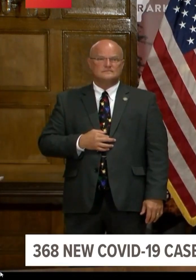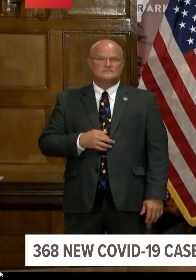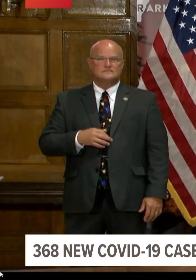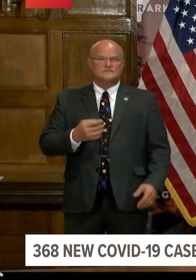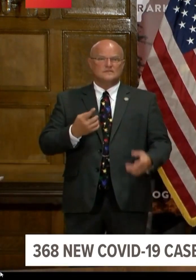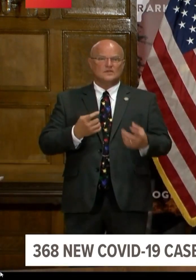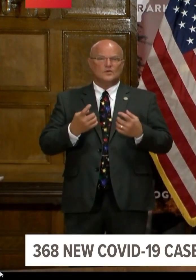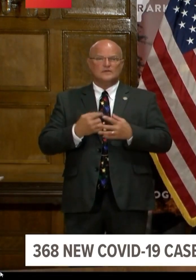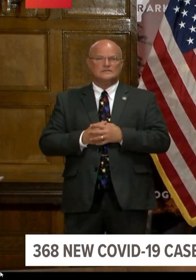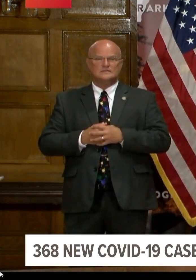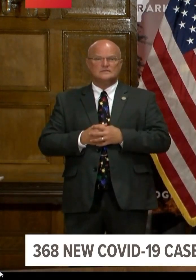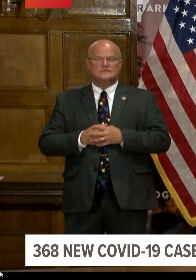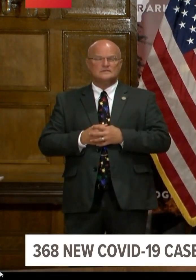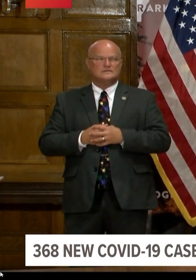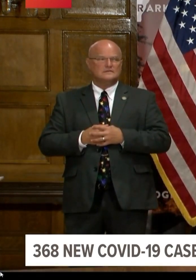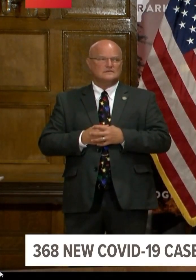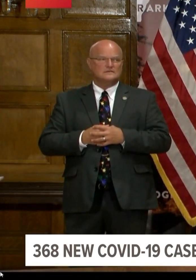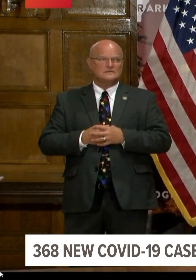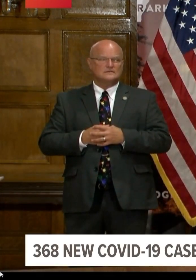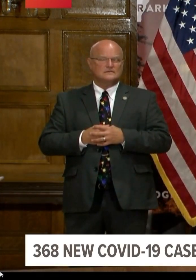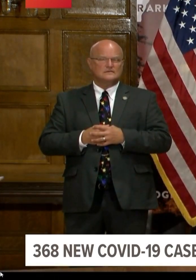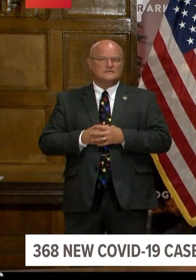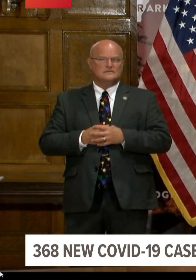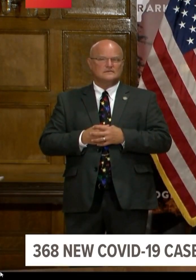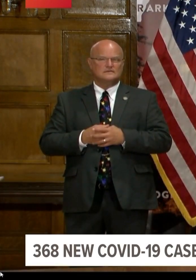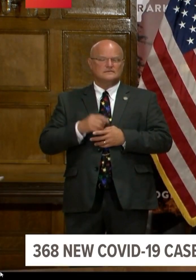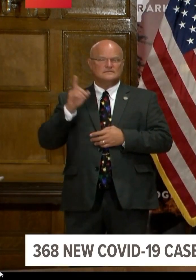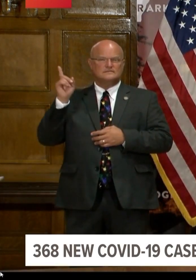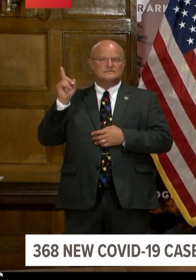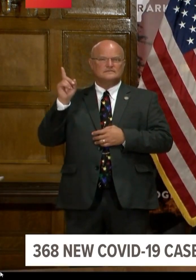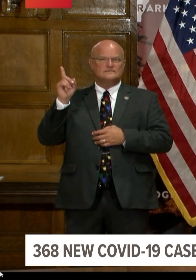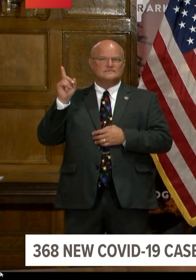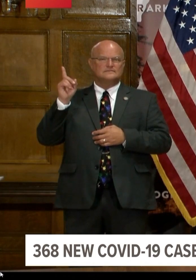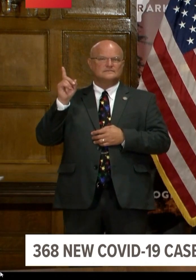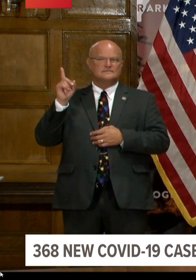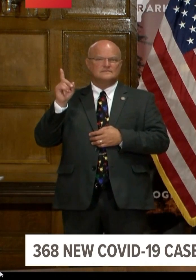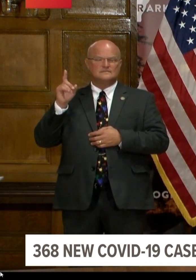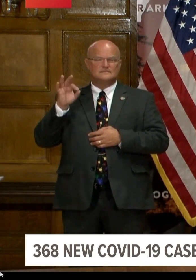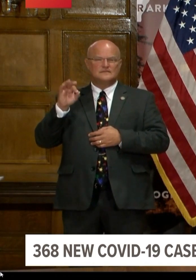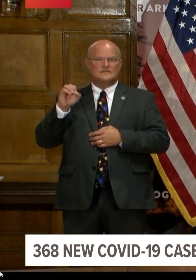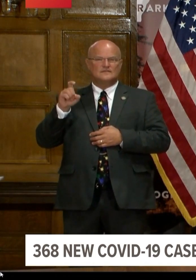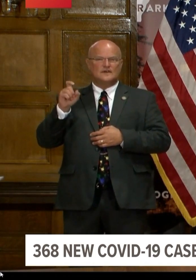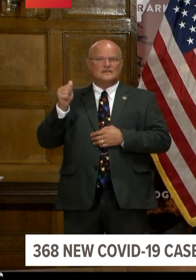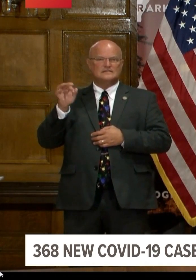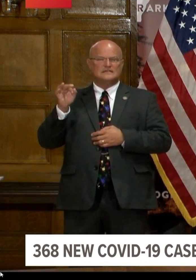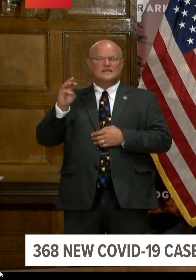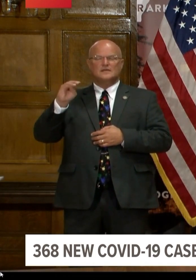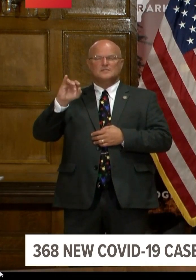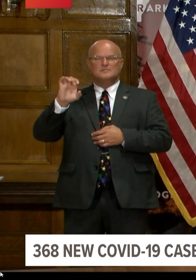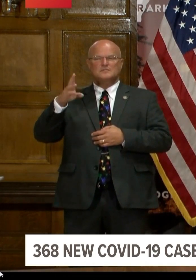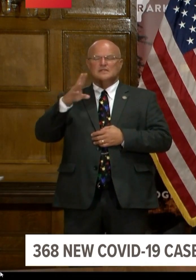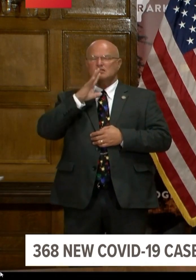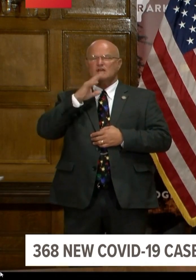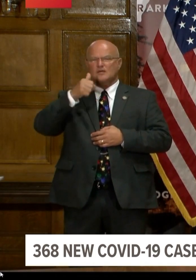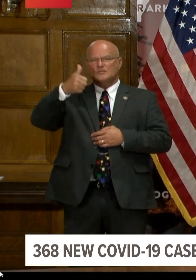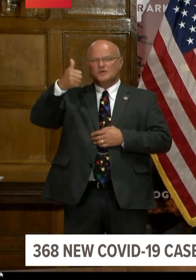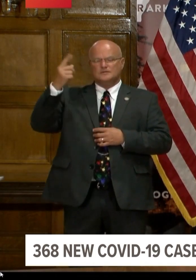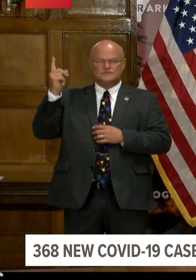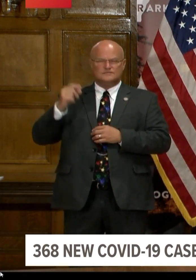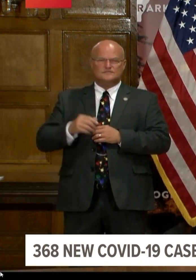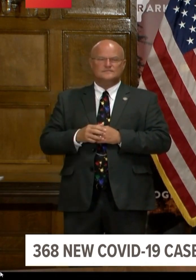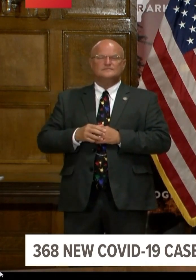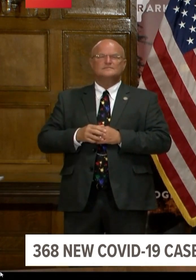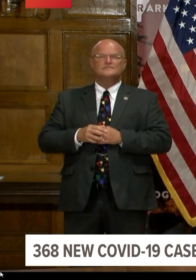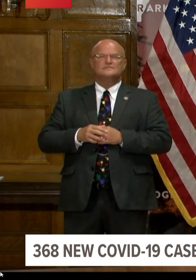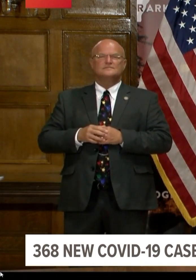Other questions? Hey, Governor, it's Mitch at KRK4 and Fox 16. All right, Mitch, speak up a little bit.